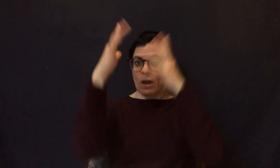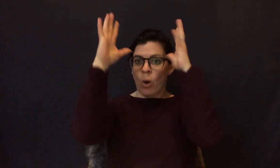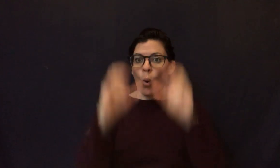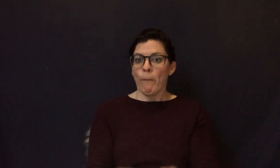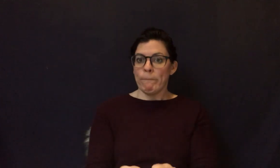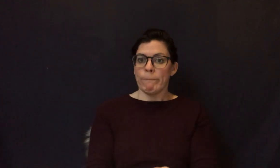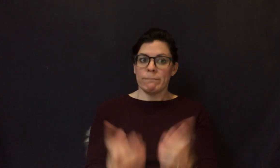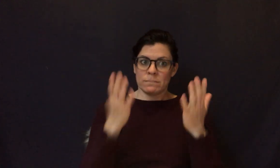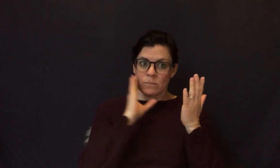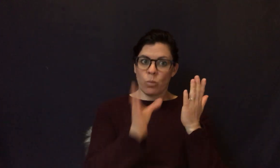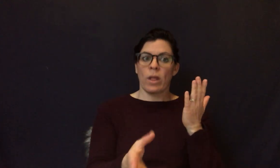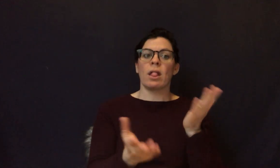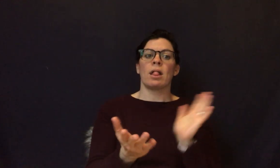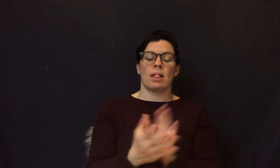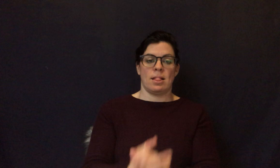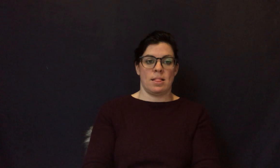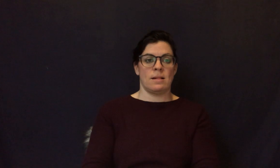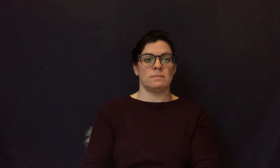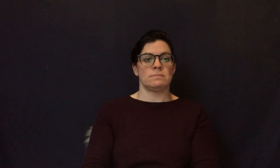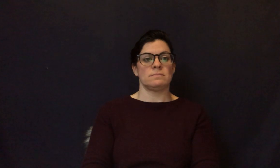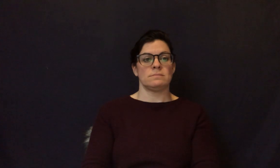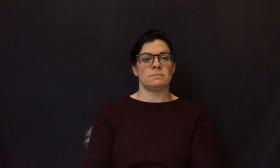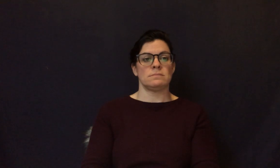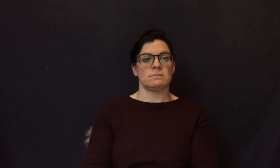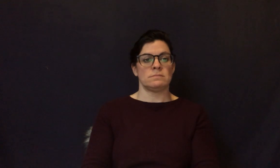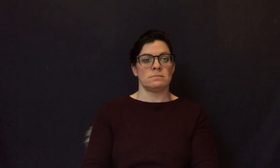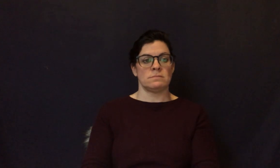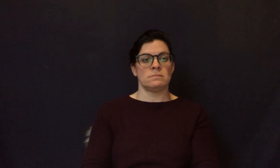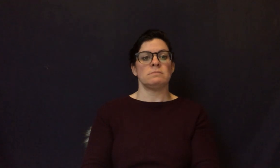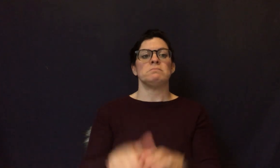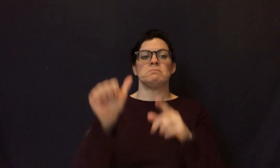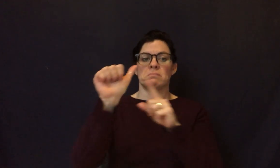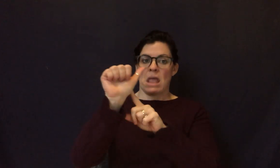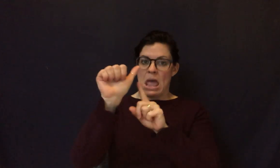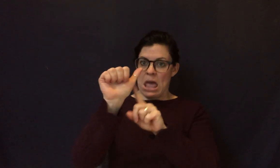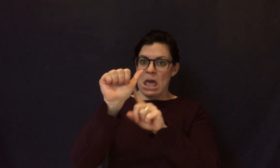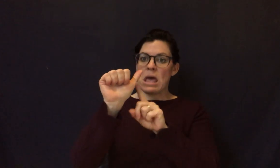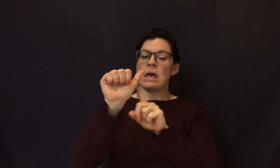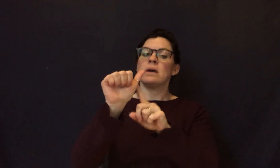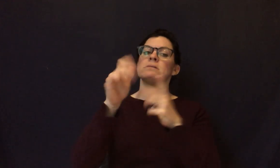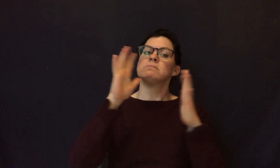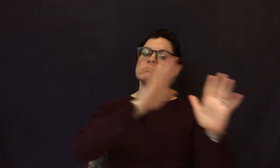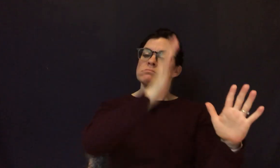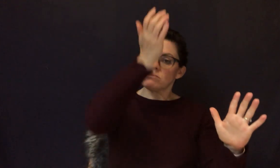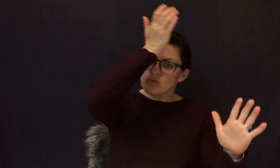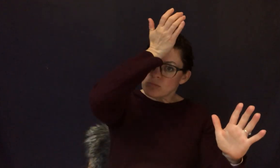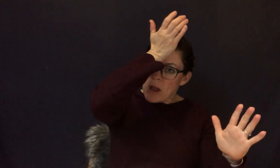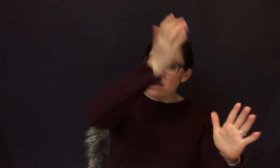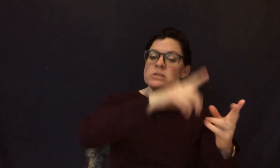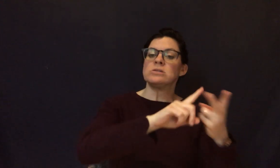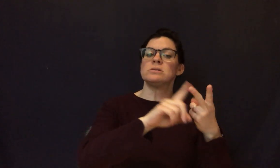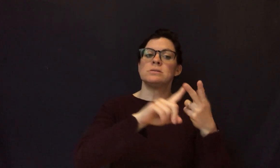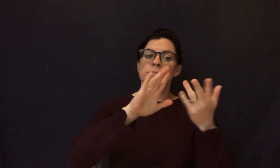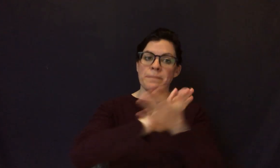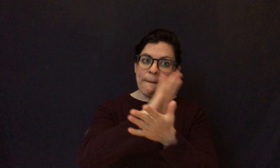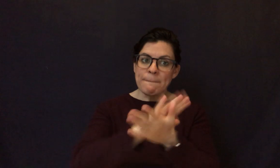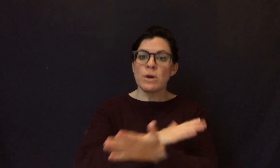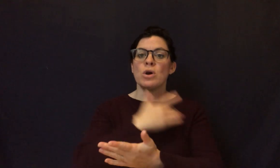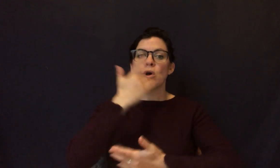trash, rags, all simple things that burn. All right? They turn to ash. Anything that turns to ash, you can put out with